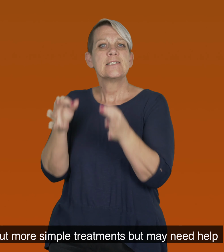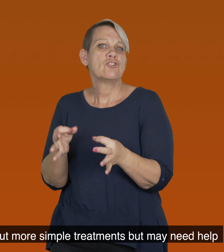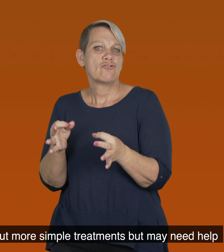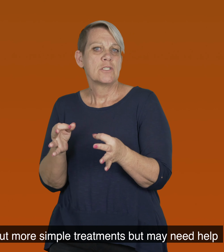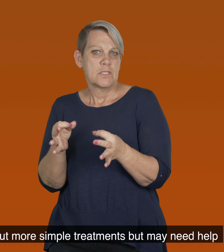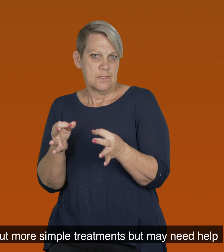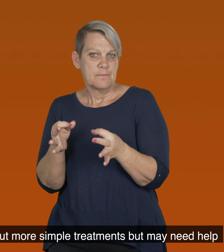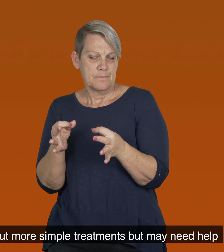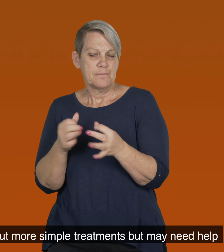treatments,